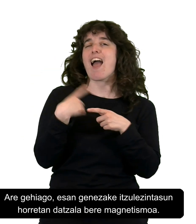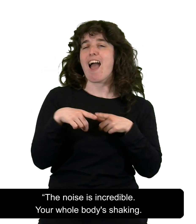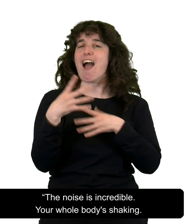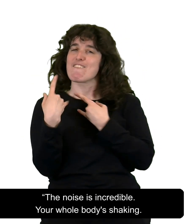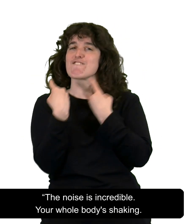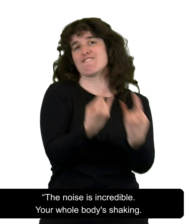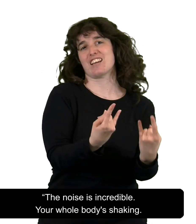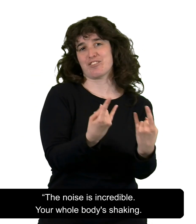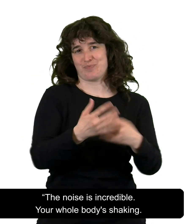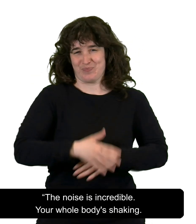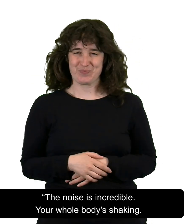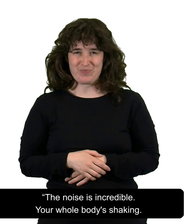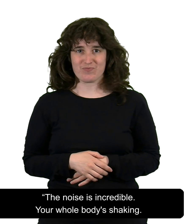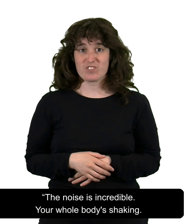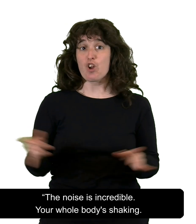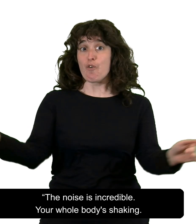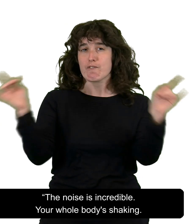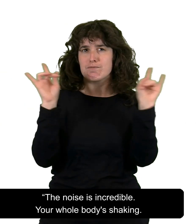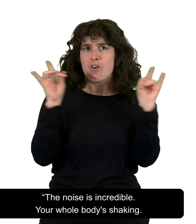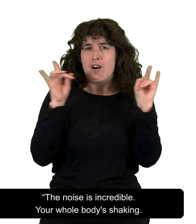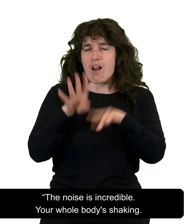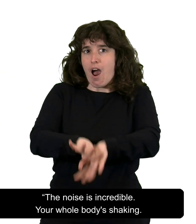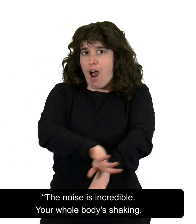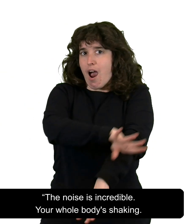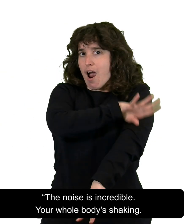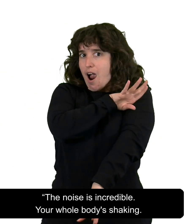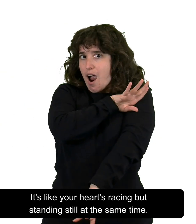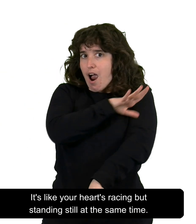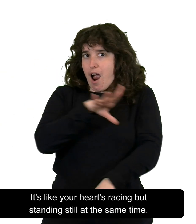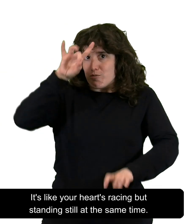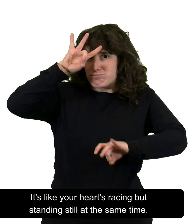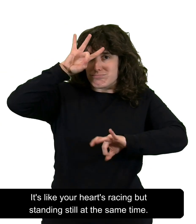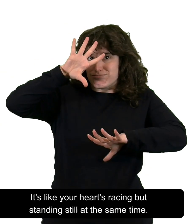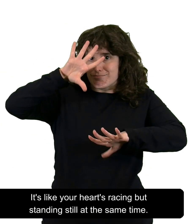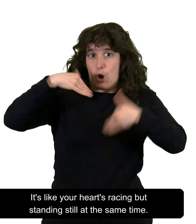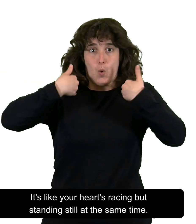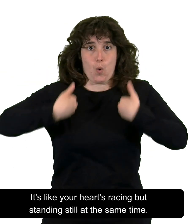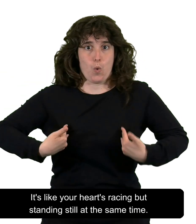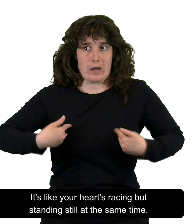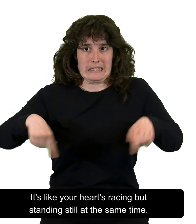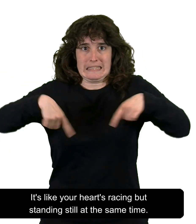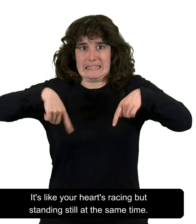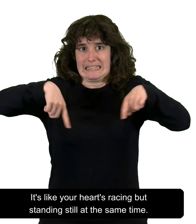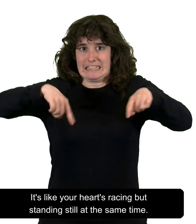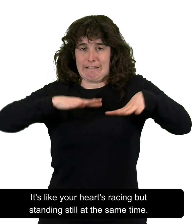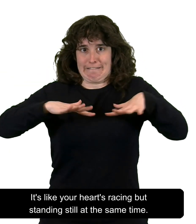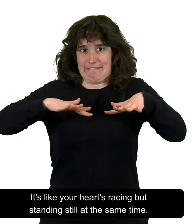The noise is incredible. Your whole body shaking. It's like your heart racing but